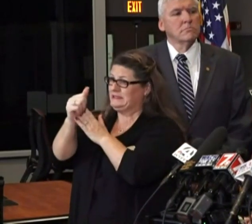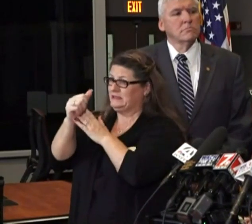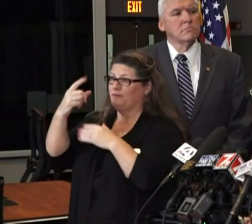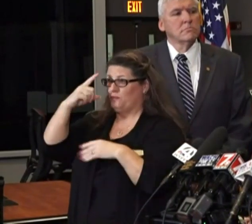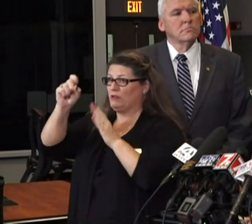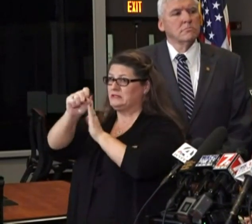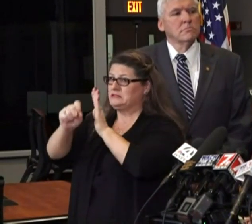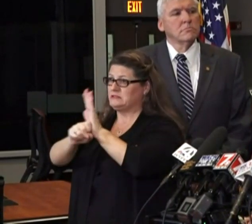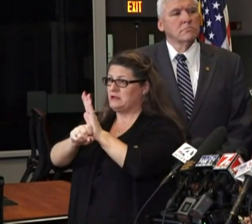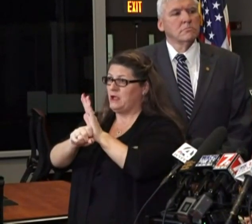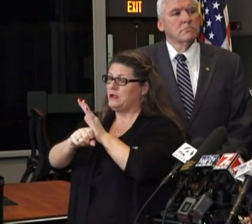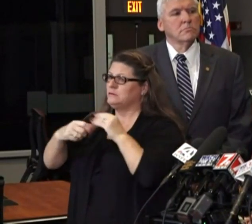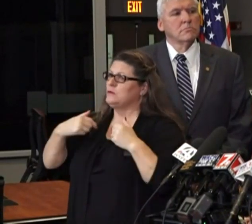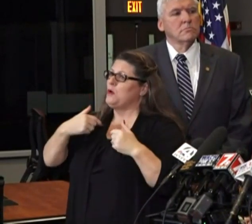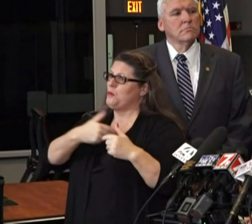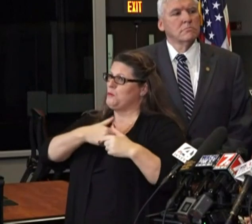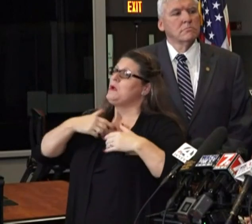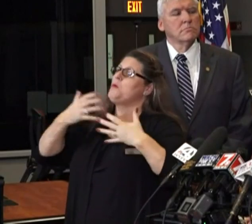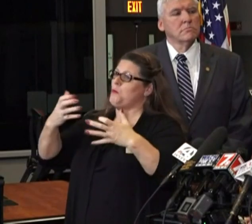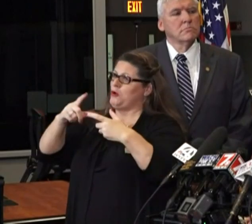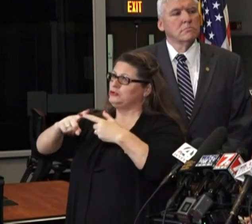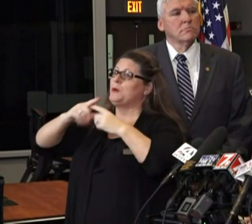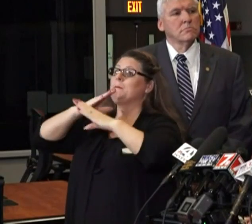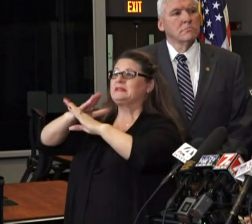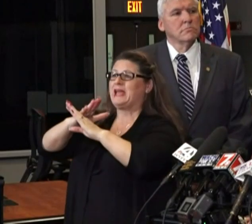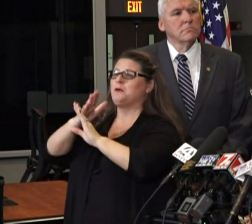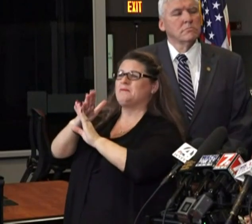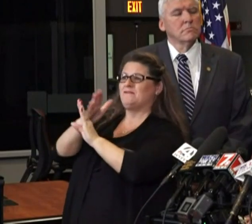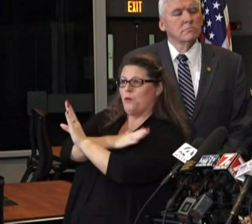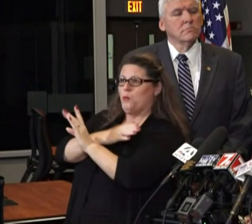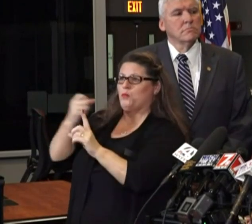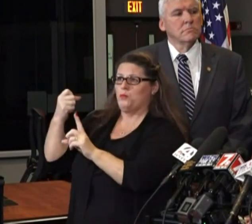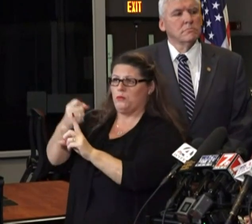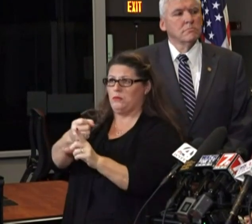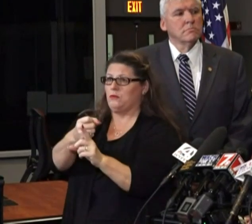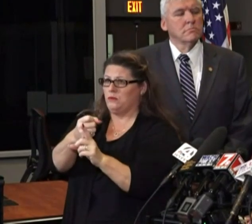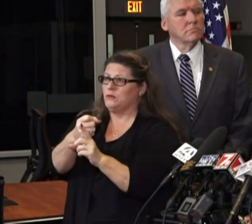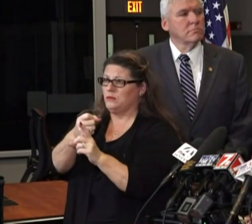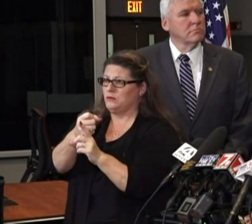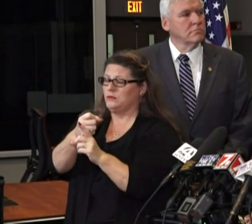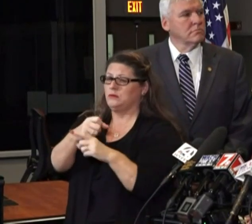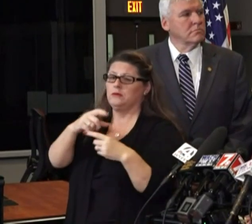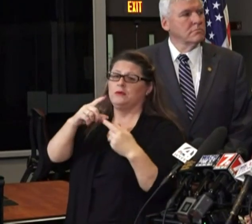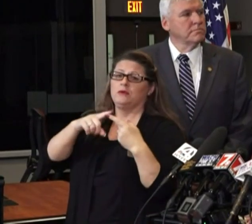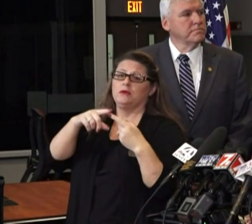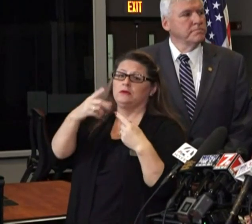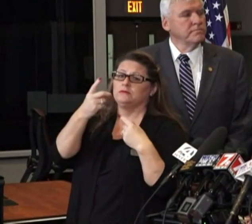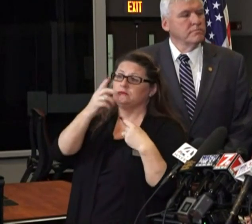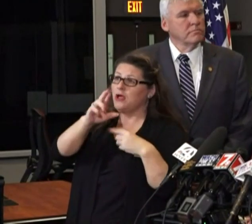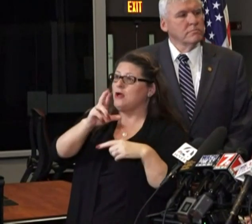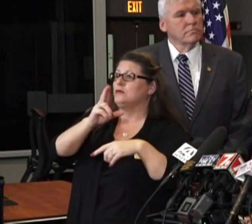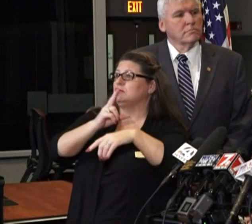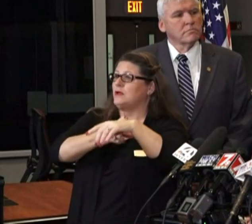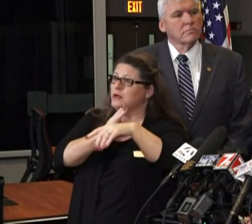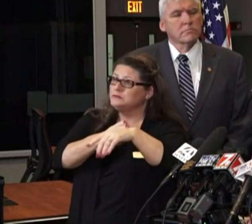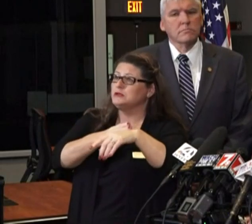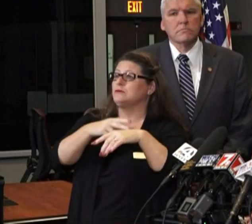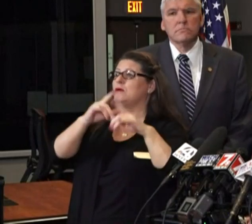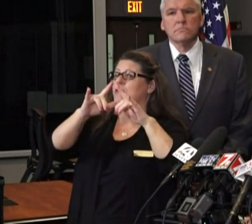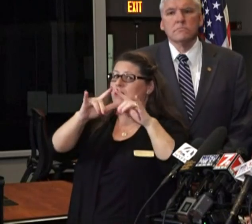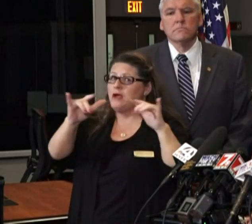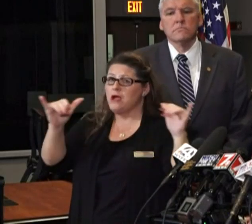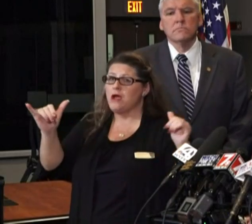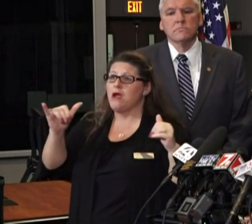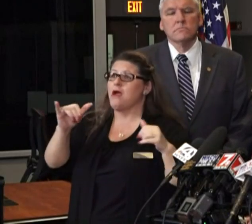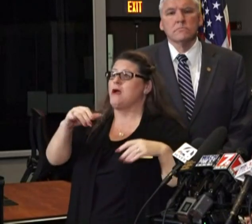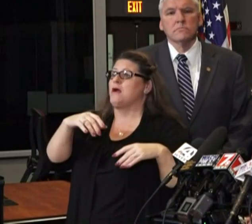steps to be prepared to protect the public's health, including informing healthcare providers of